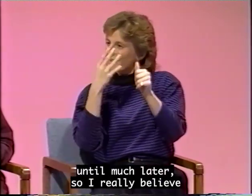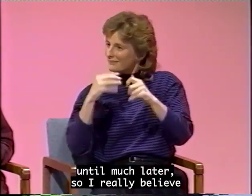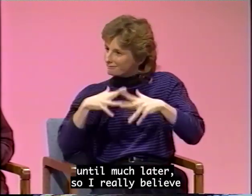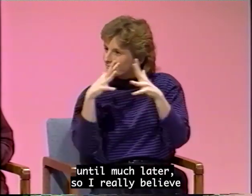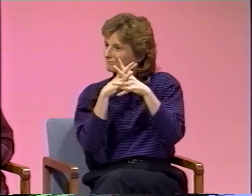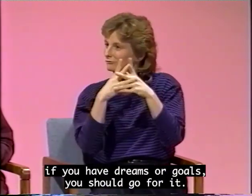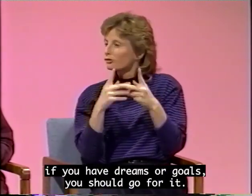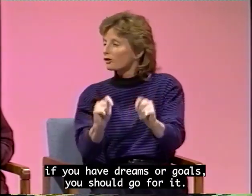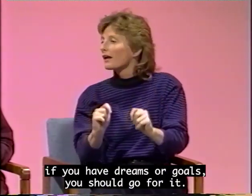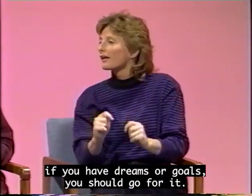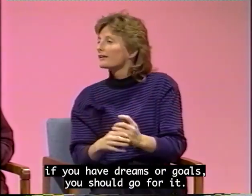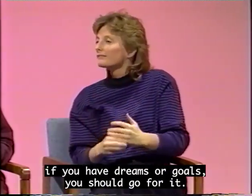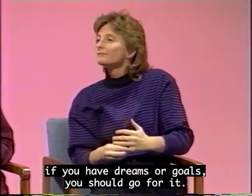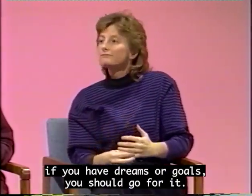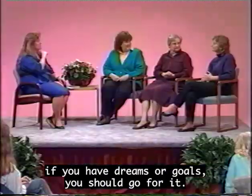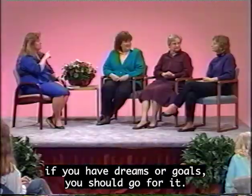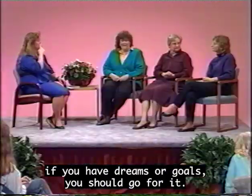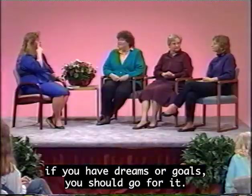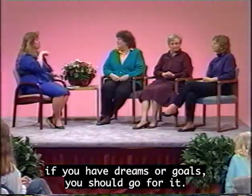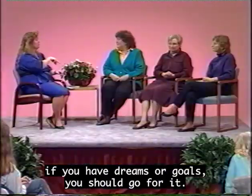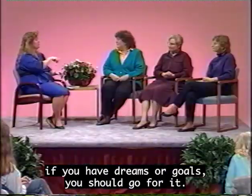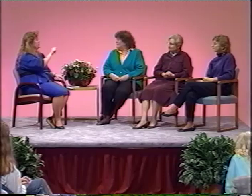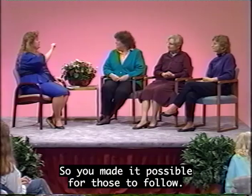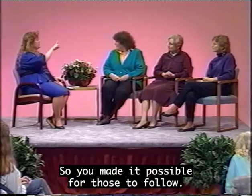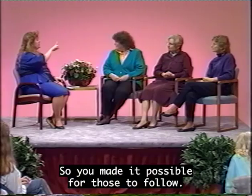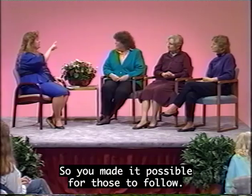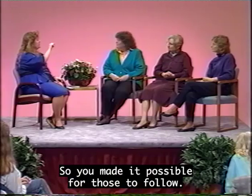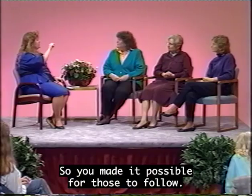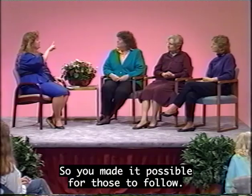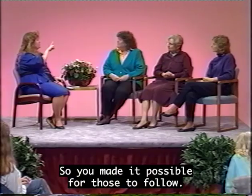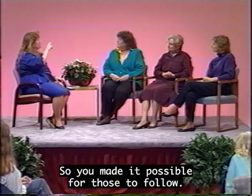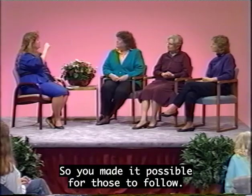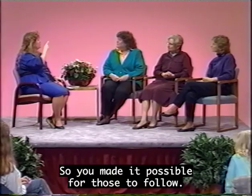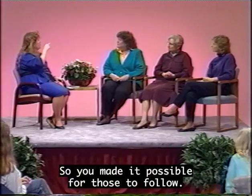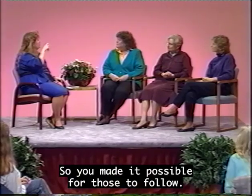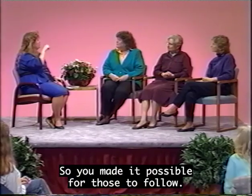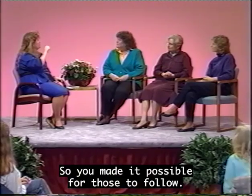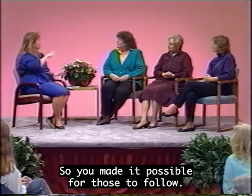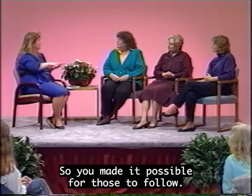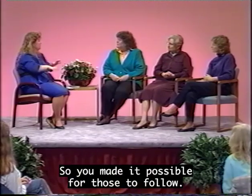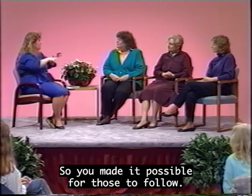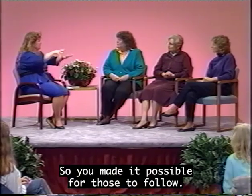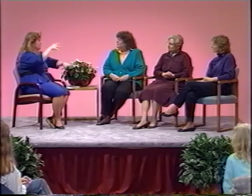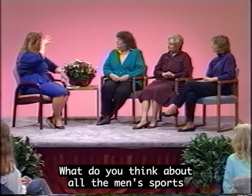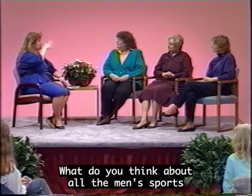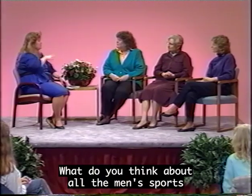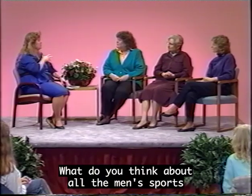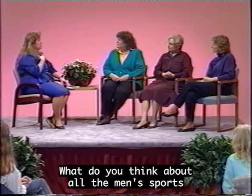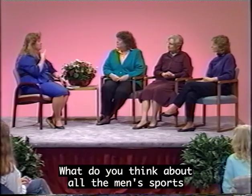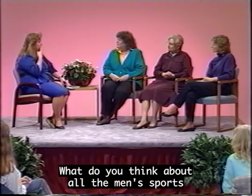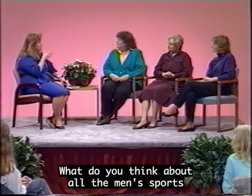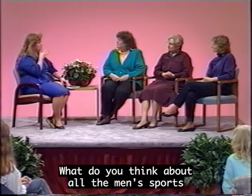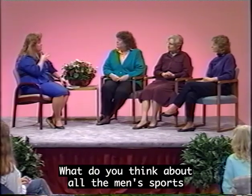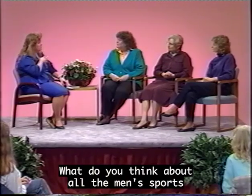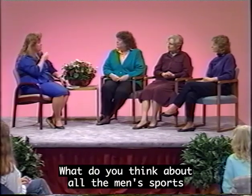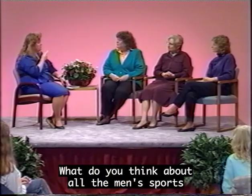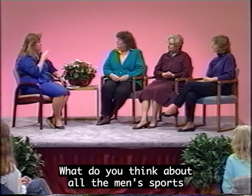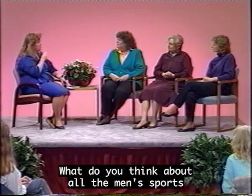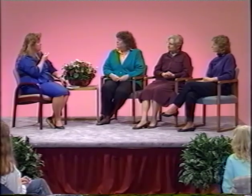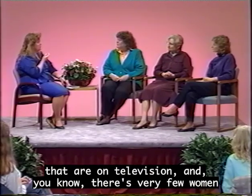really believe if you have dreams or goals, you should go for it. So you made it possible for those to follow. What do you think about all the men's sports that are